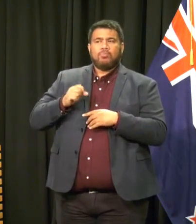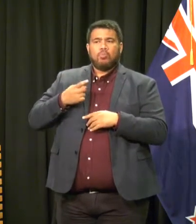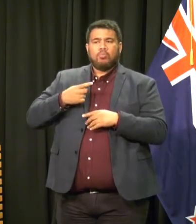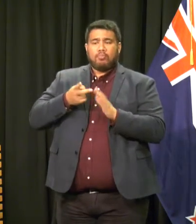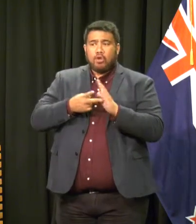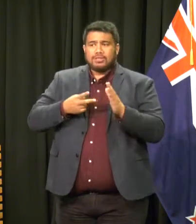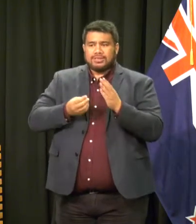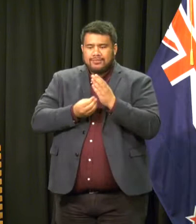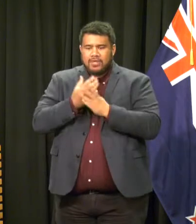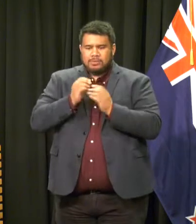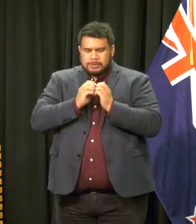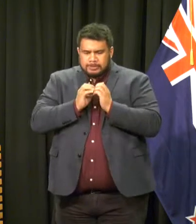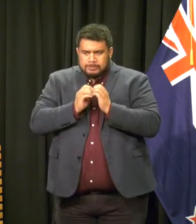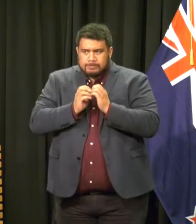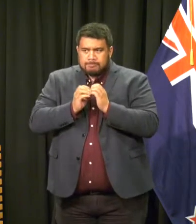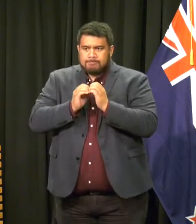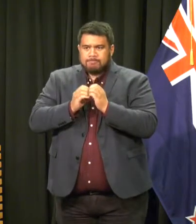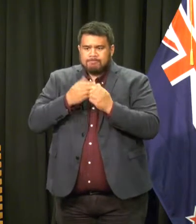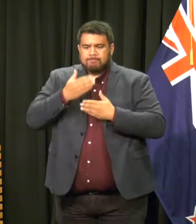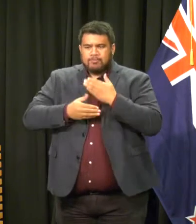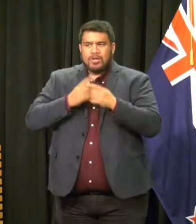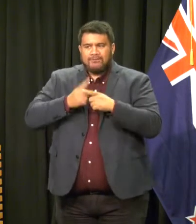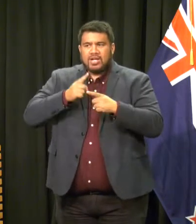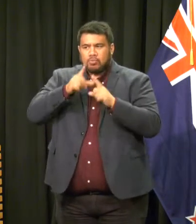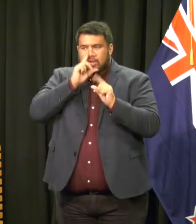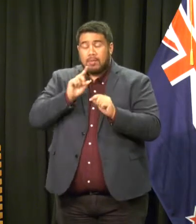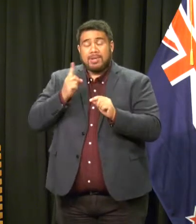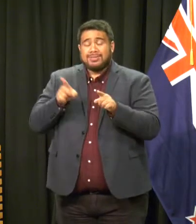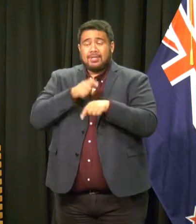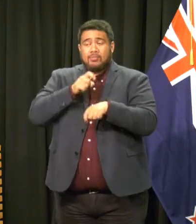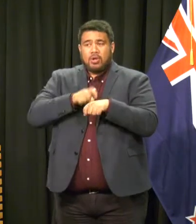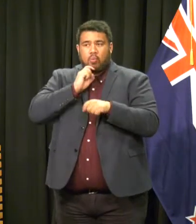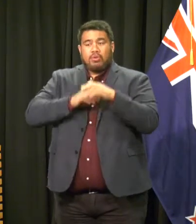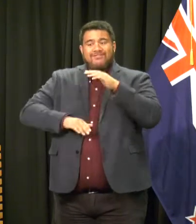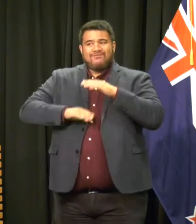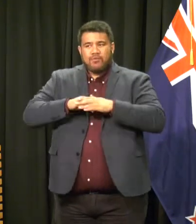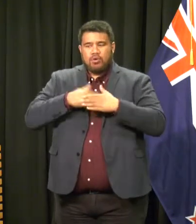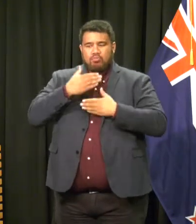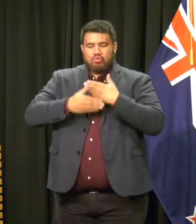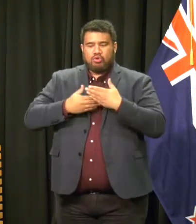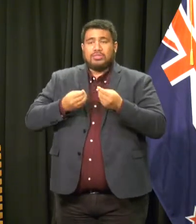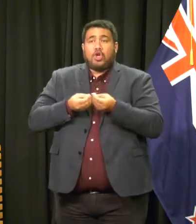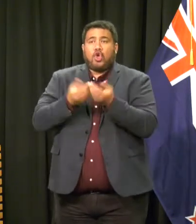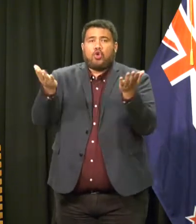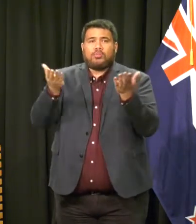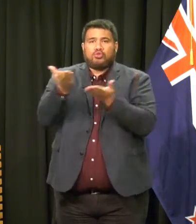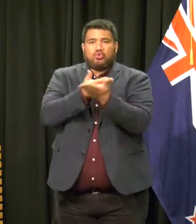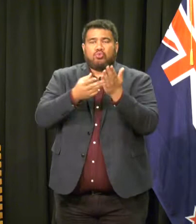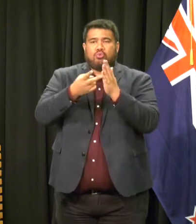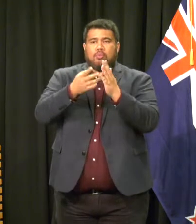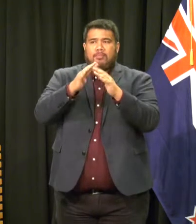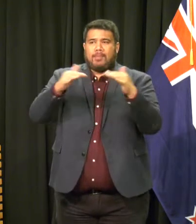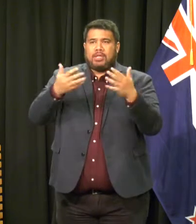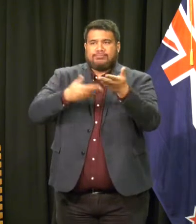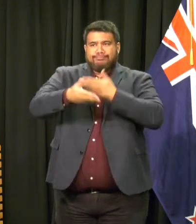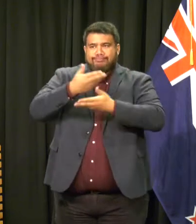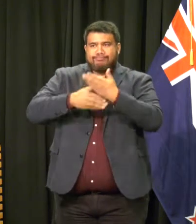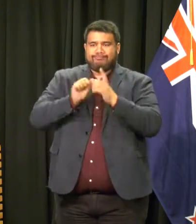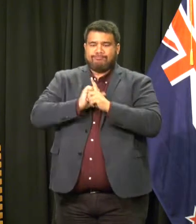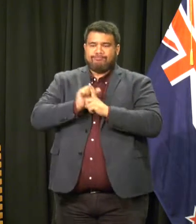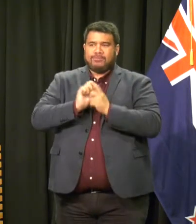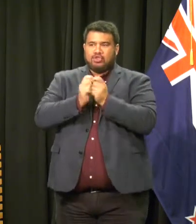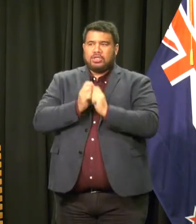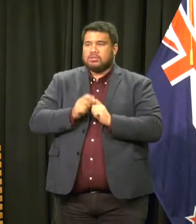that policy development process as swiftly as we can, but we will still give a full process to the public to engage in any potential further changes.